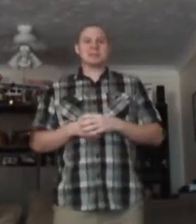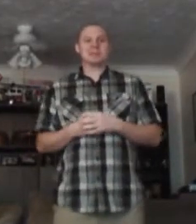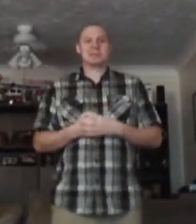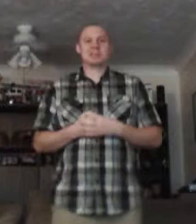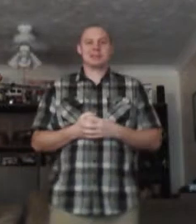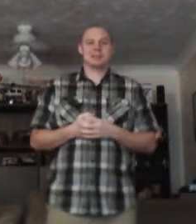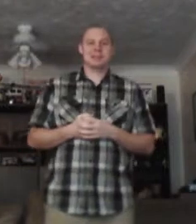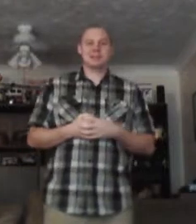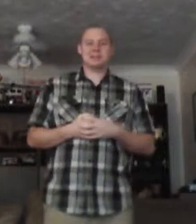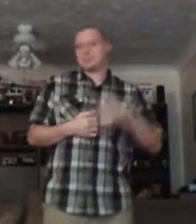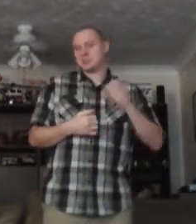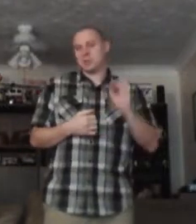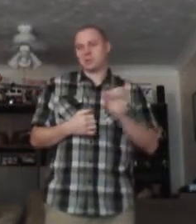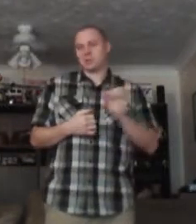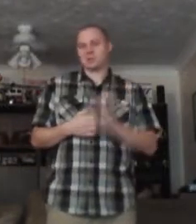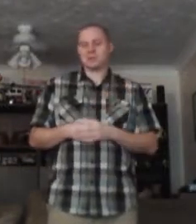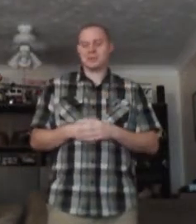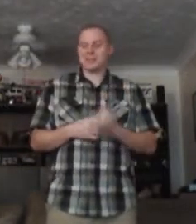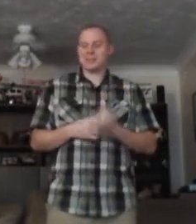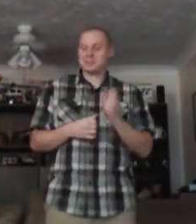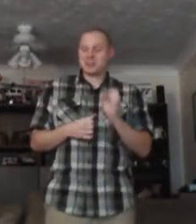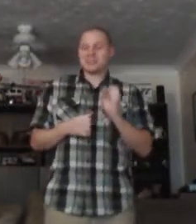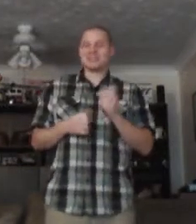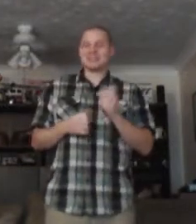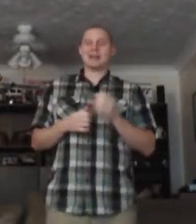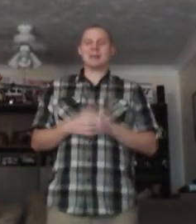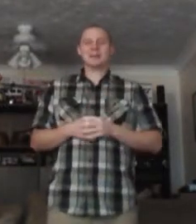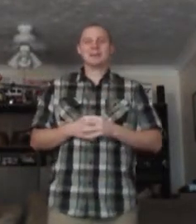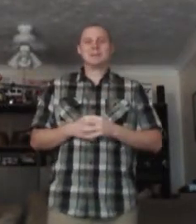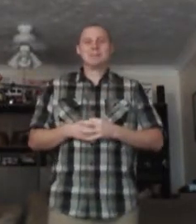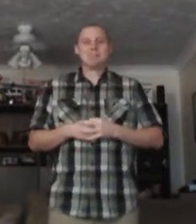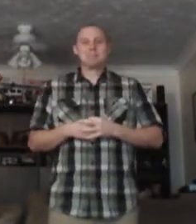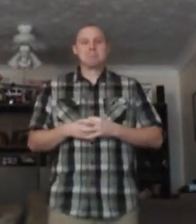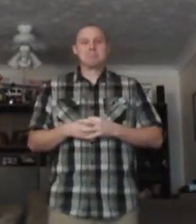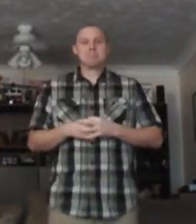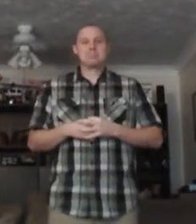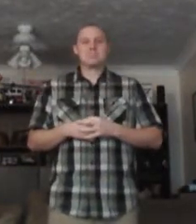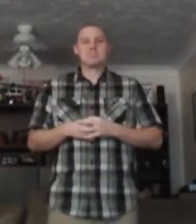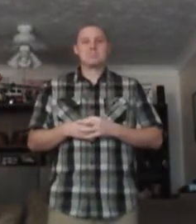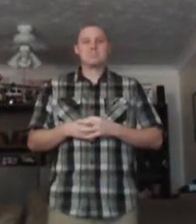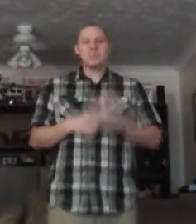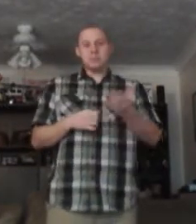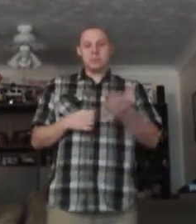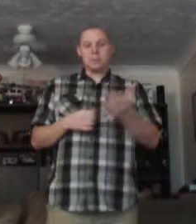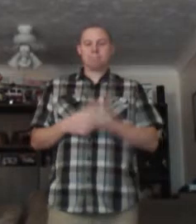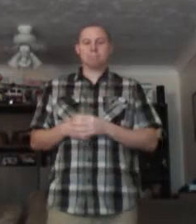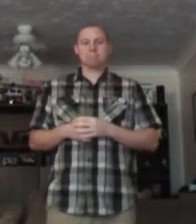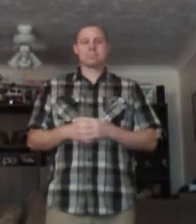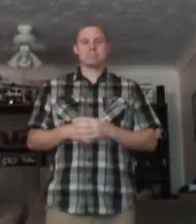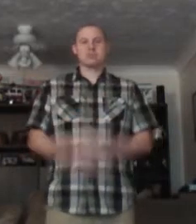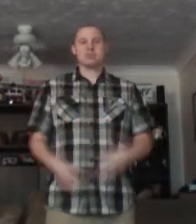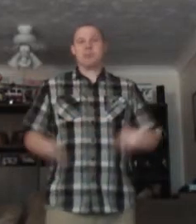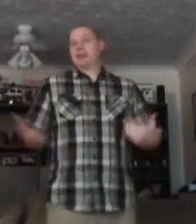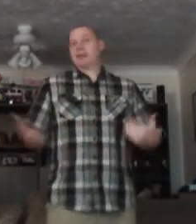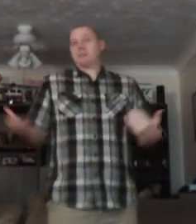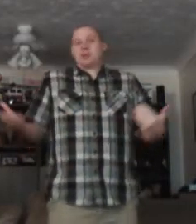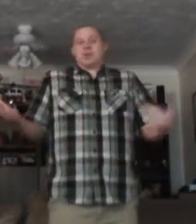is, and then the smoke alarm goes off, that dreaded sound. What do? Do you panic and run around